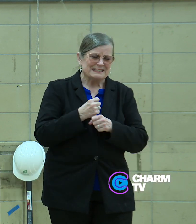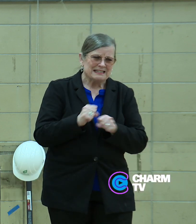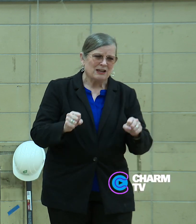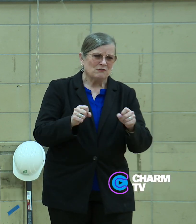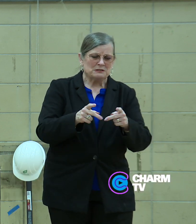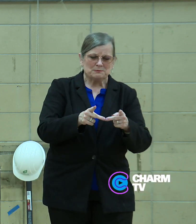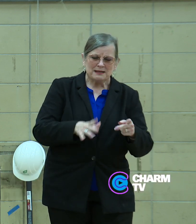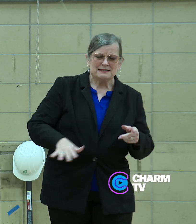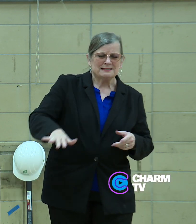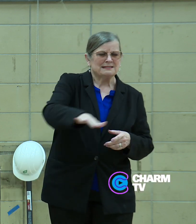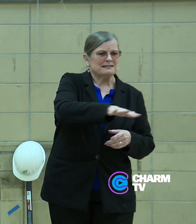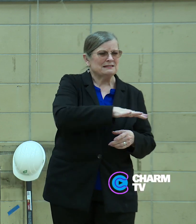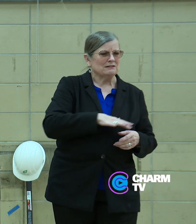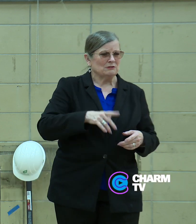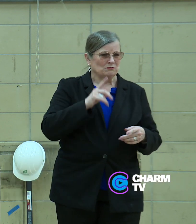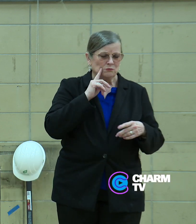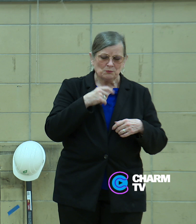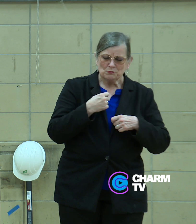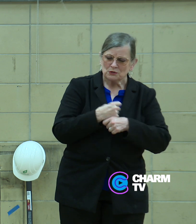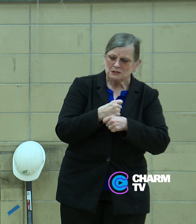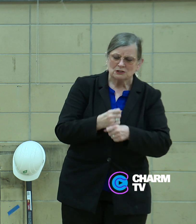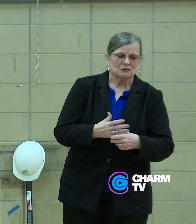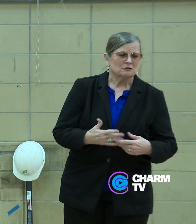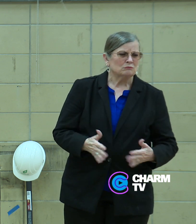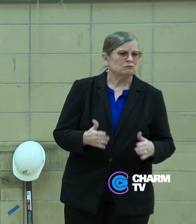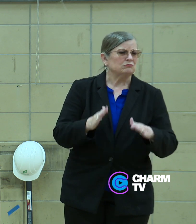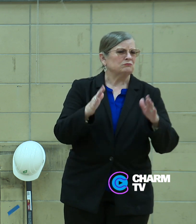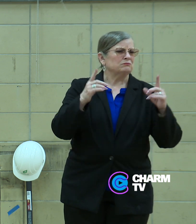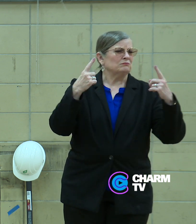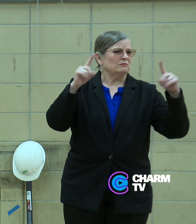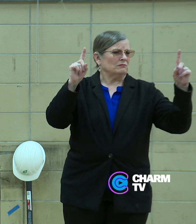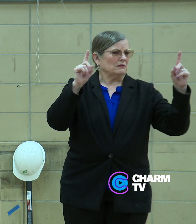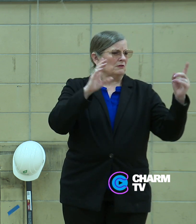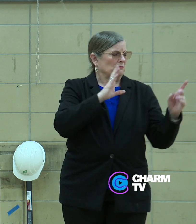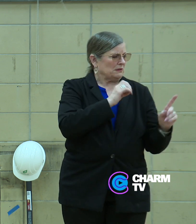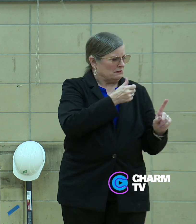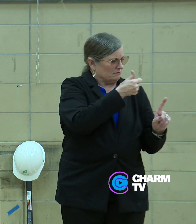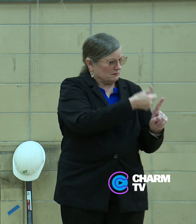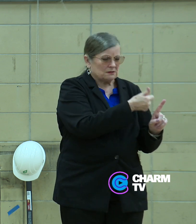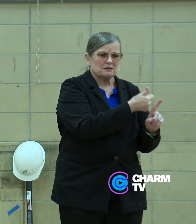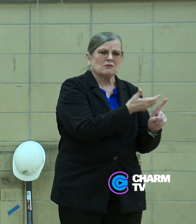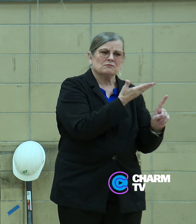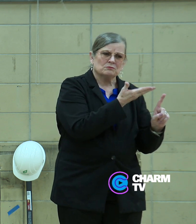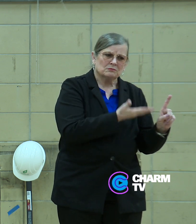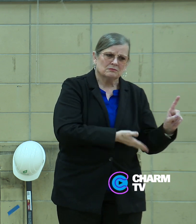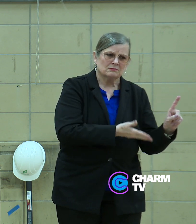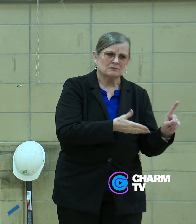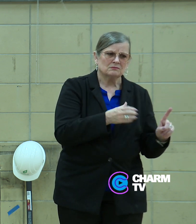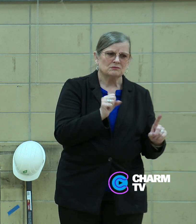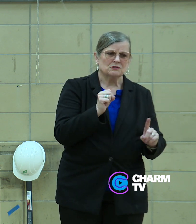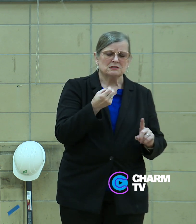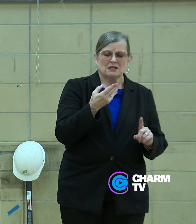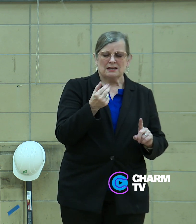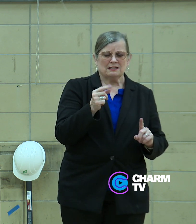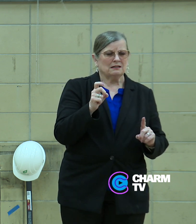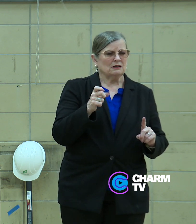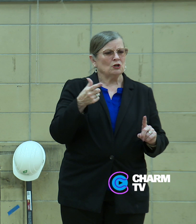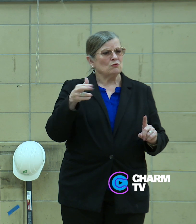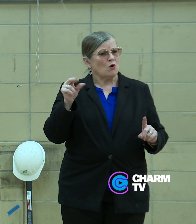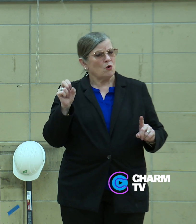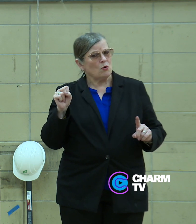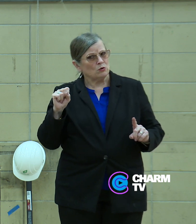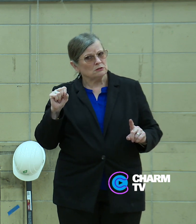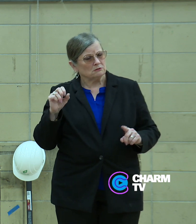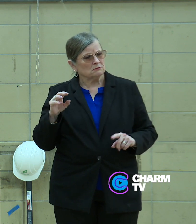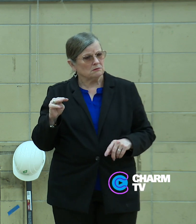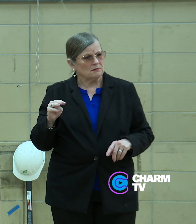time productively and feel free to be themselves. The James D. Gross, J.D. Gross Rec Center, originally named